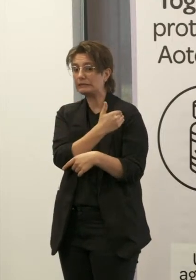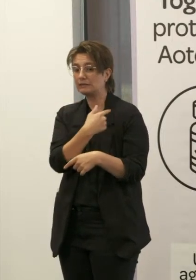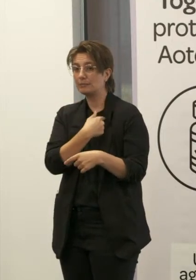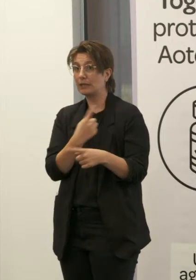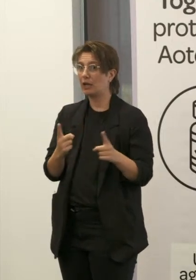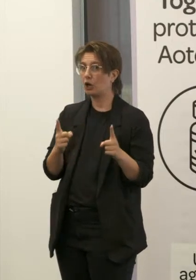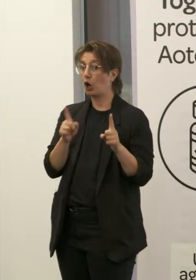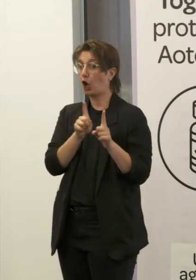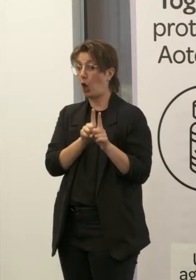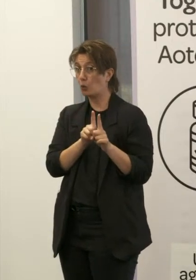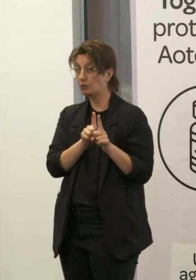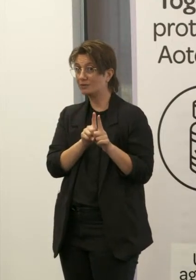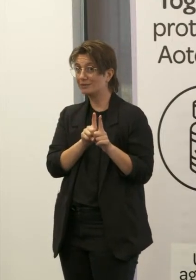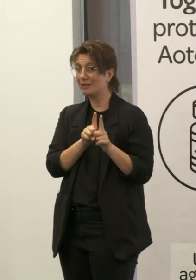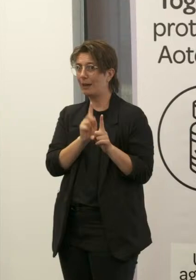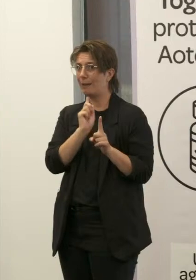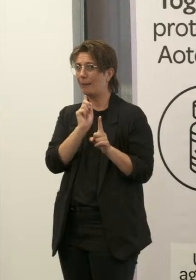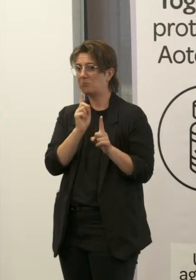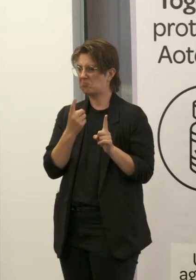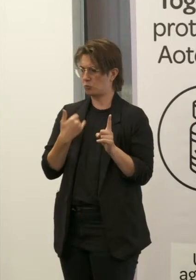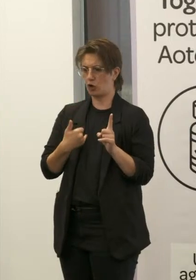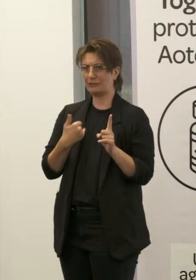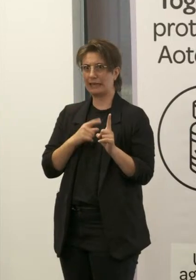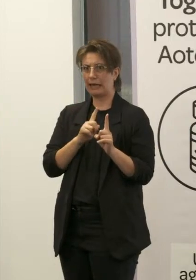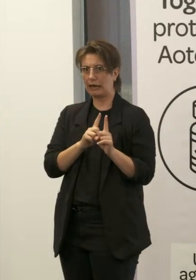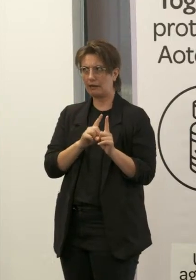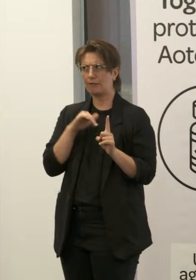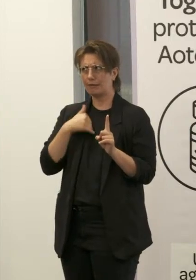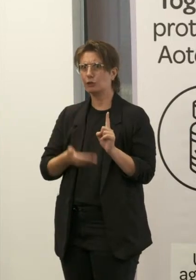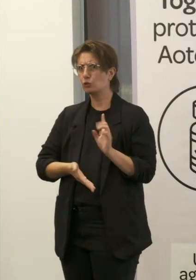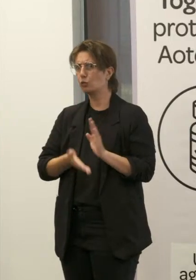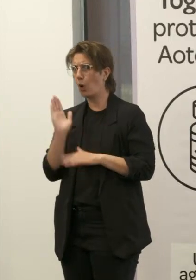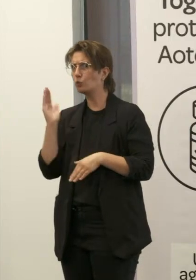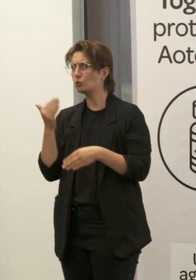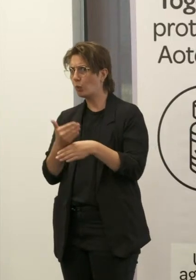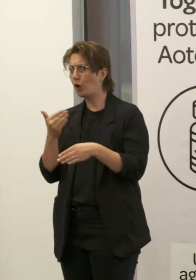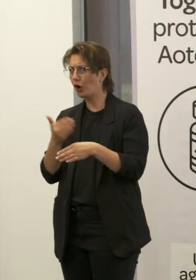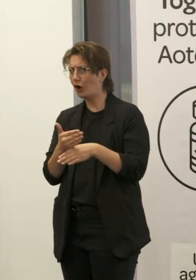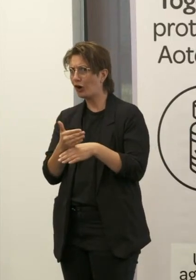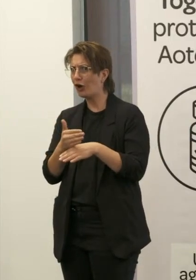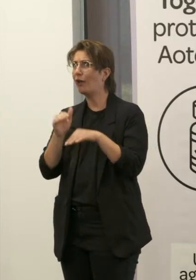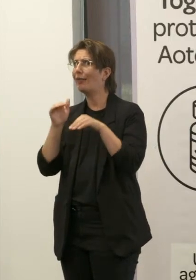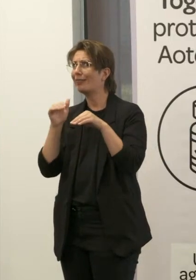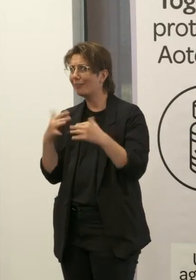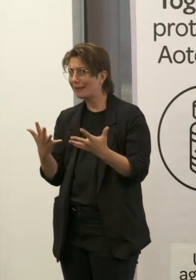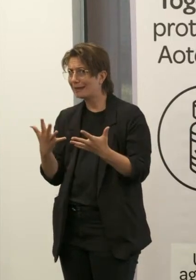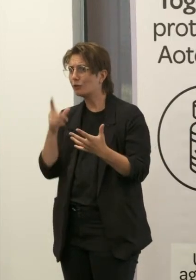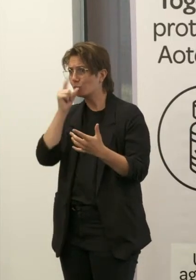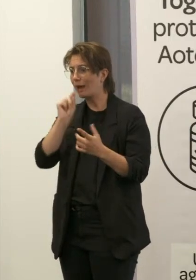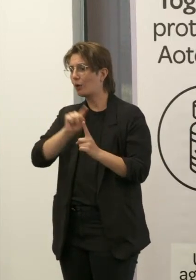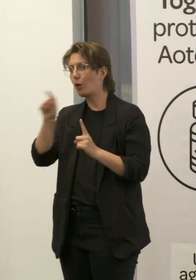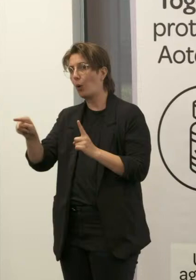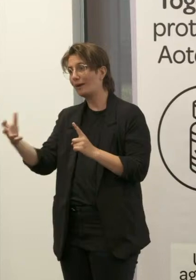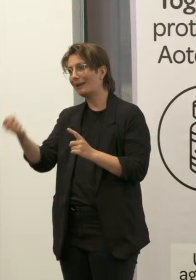work as part of that critical worker scheme to continue to ensure that that business can continue.